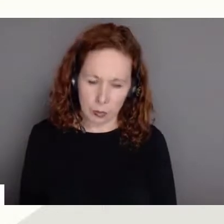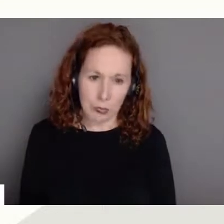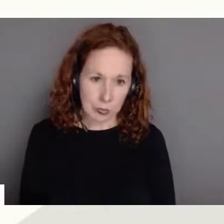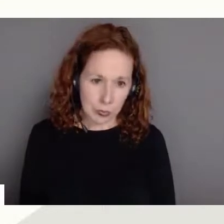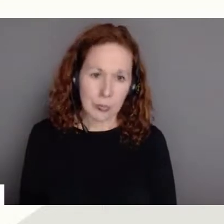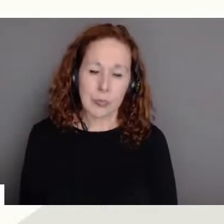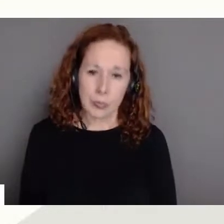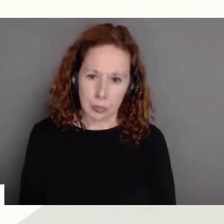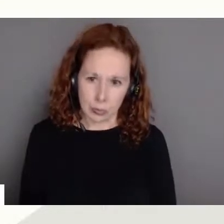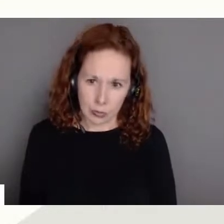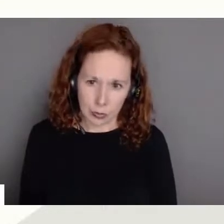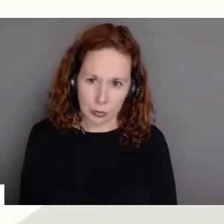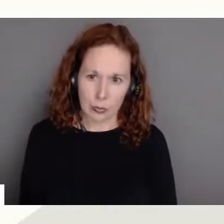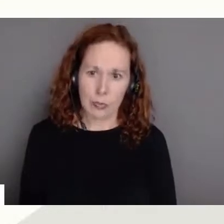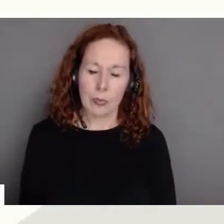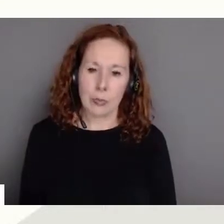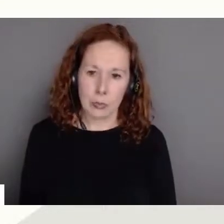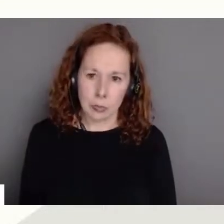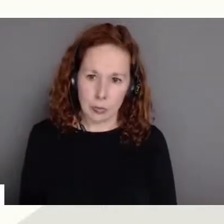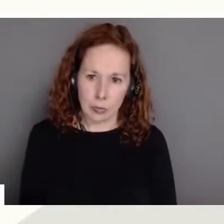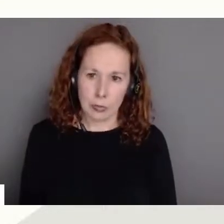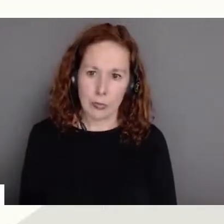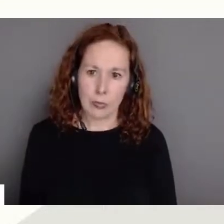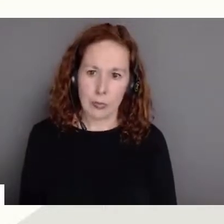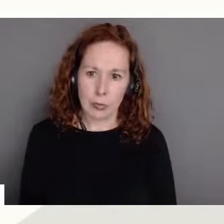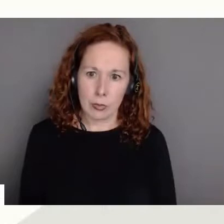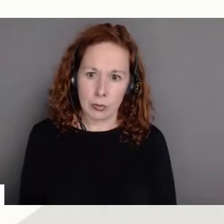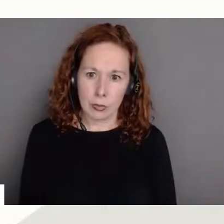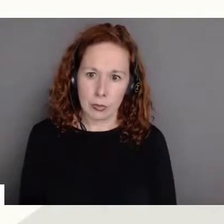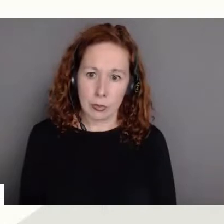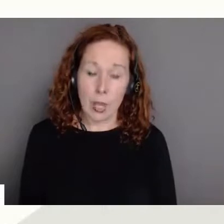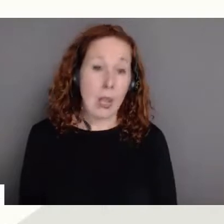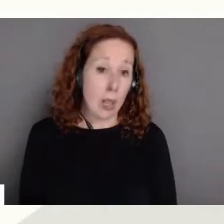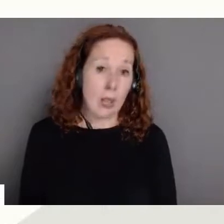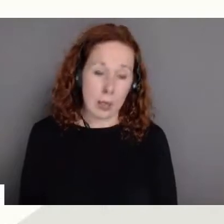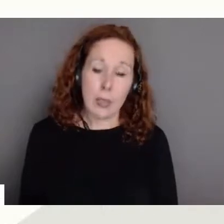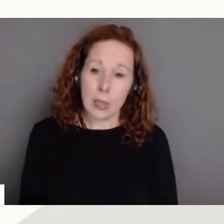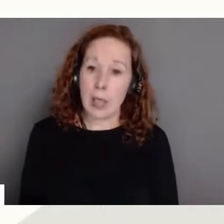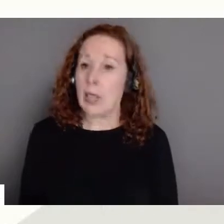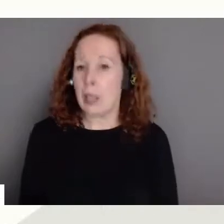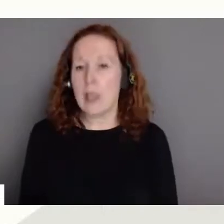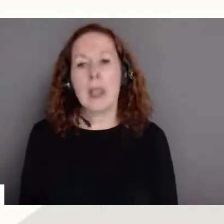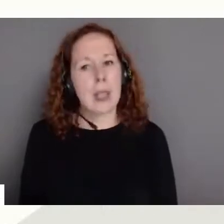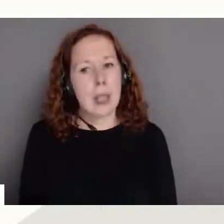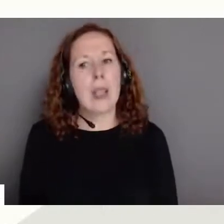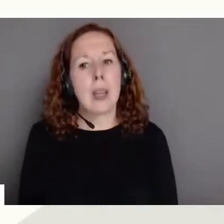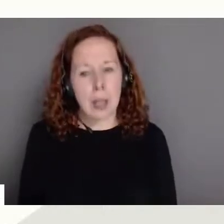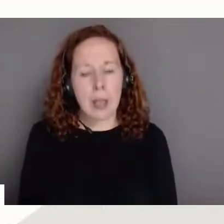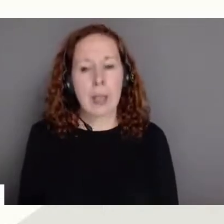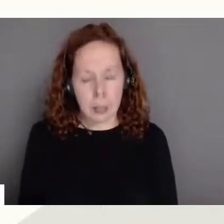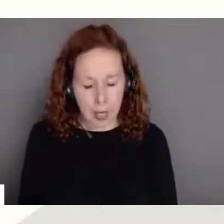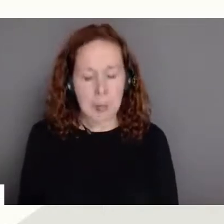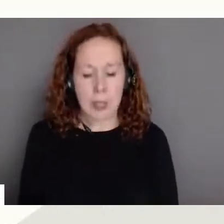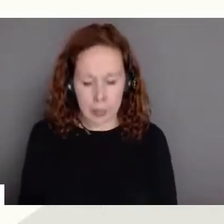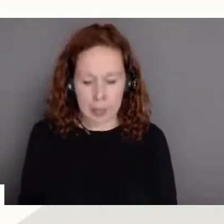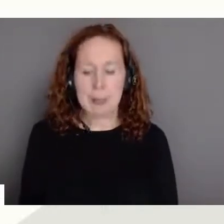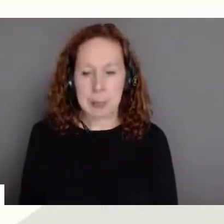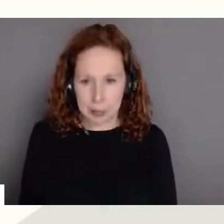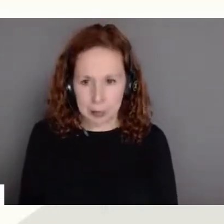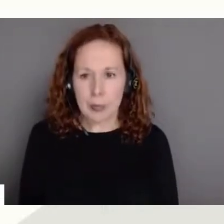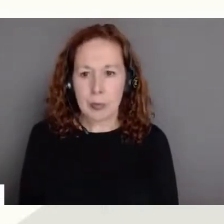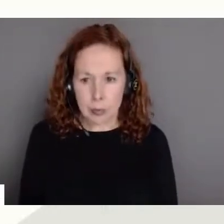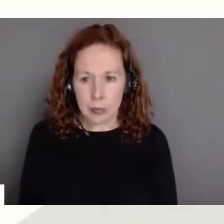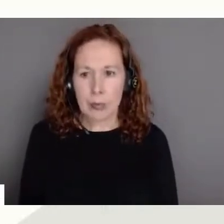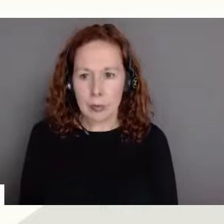room for hearing interpreters as opposed to only deaf interpreters, right? I'm starting to see that there's Absolutely.